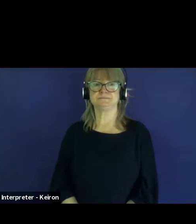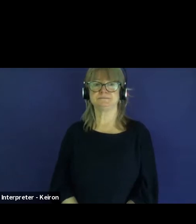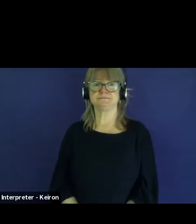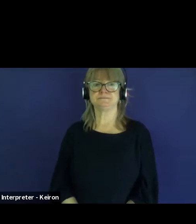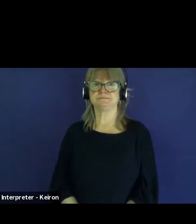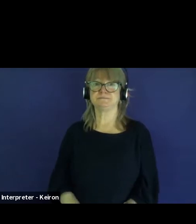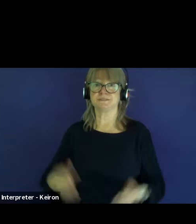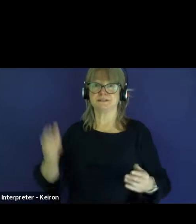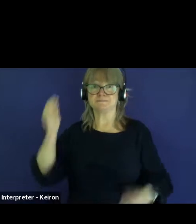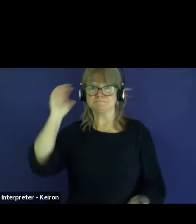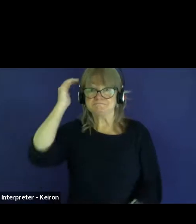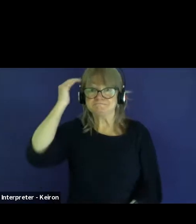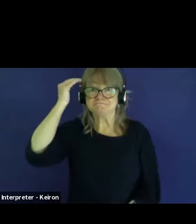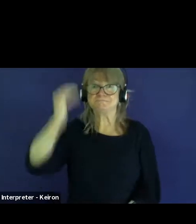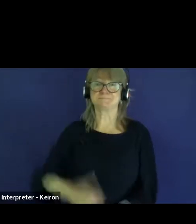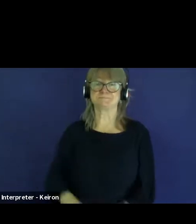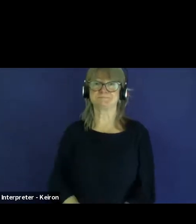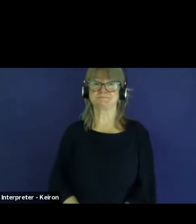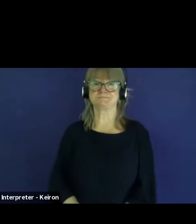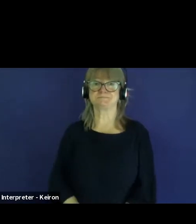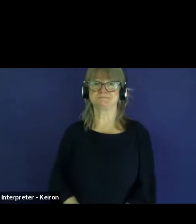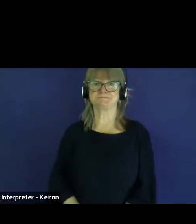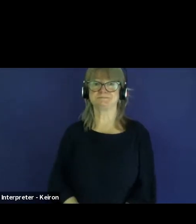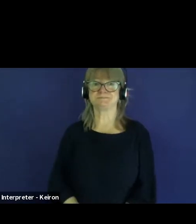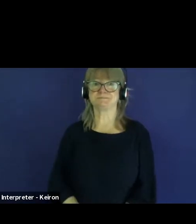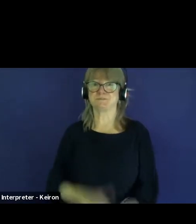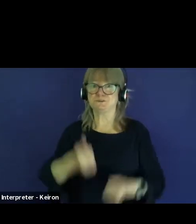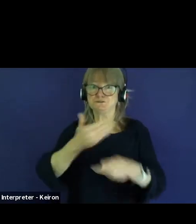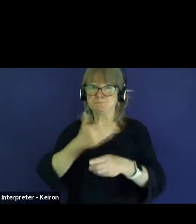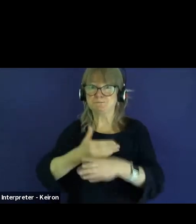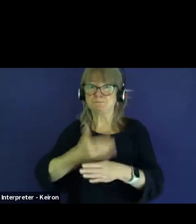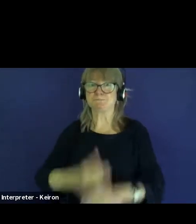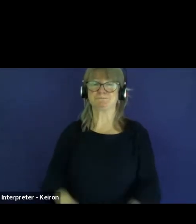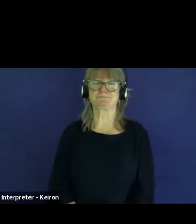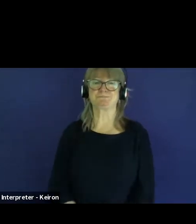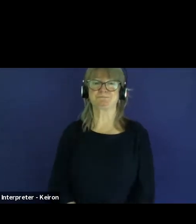Keep on working. Good work, everyone.